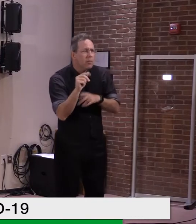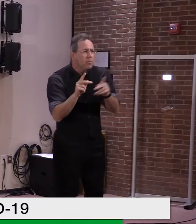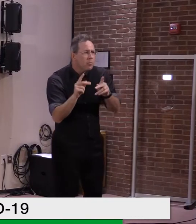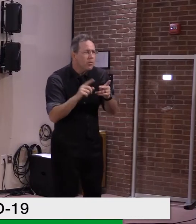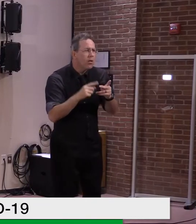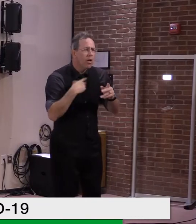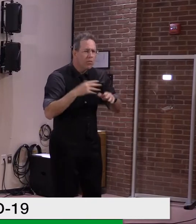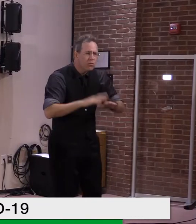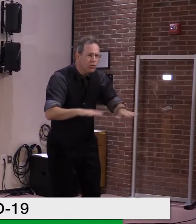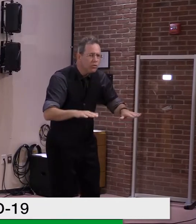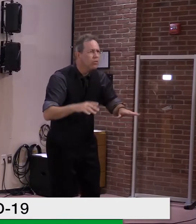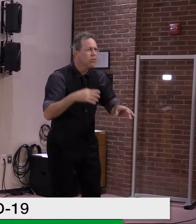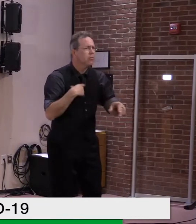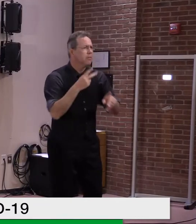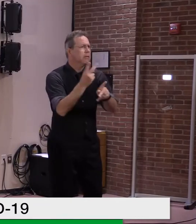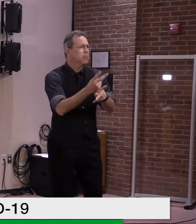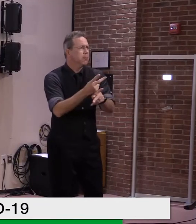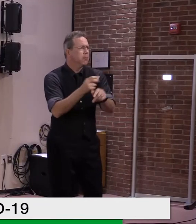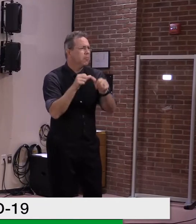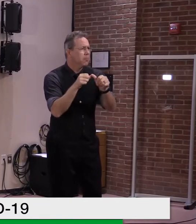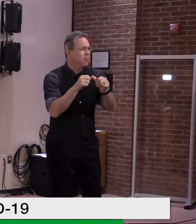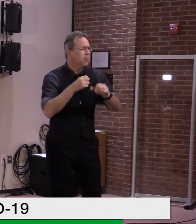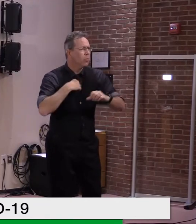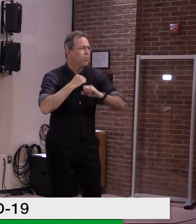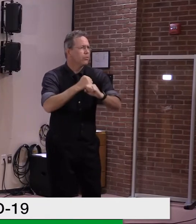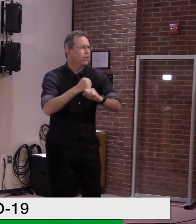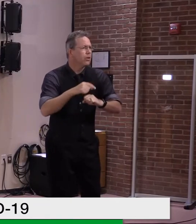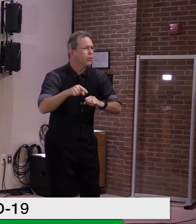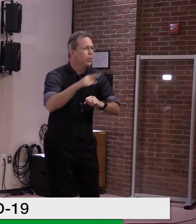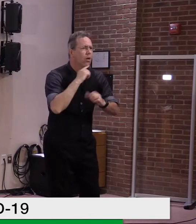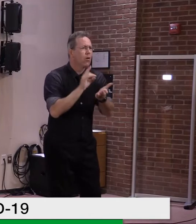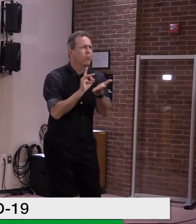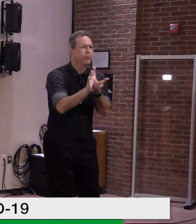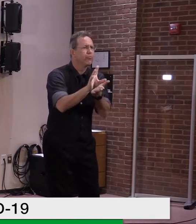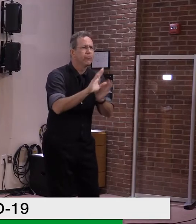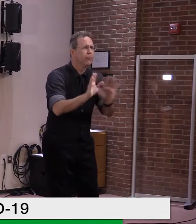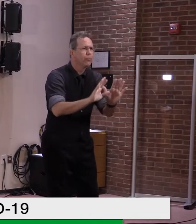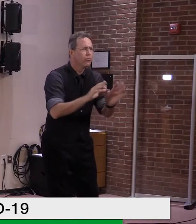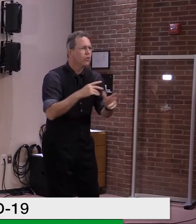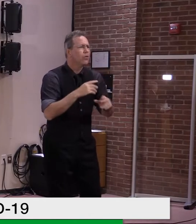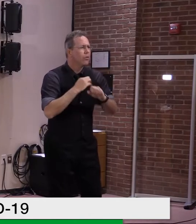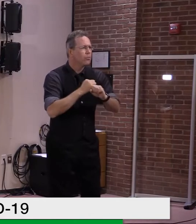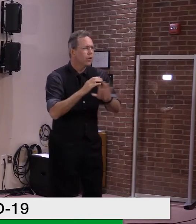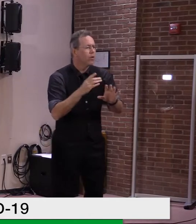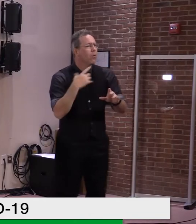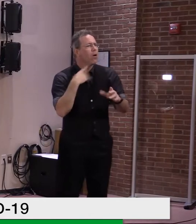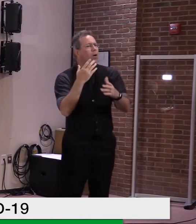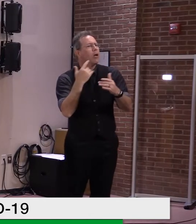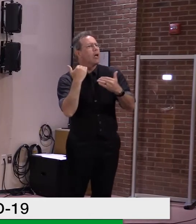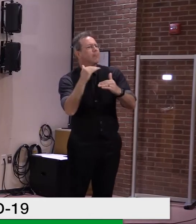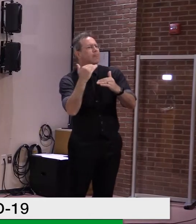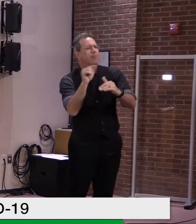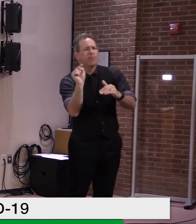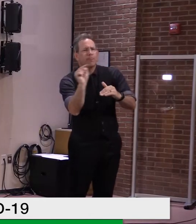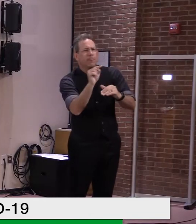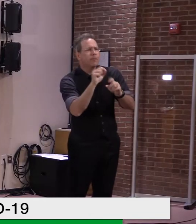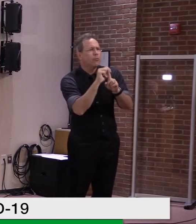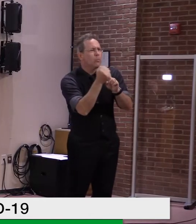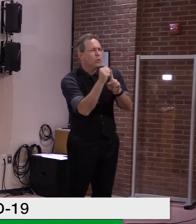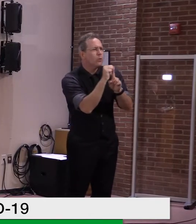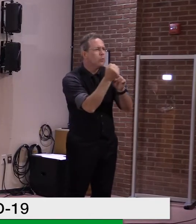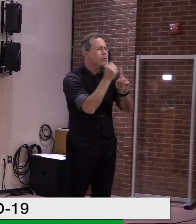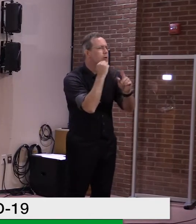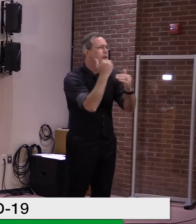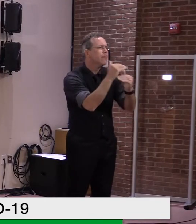eligibility requirements to keep into this program. We have put some restrictions back into the program that